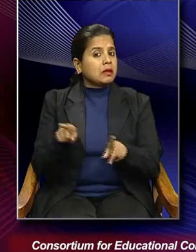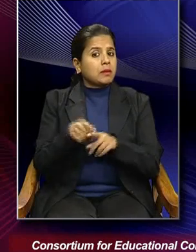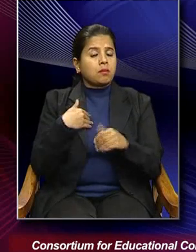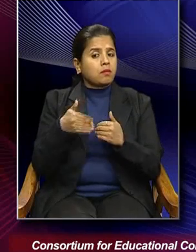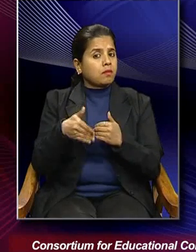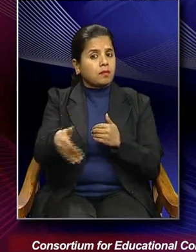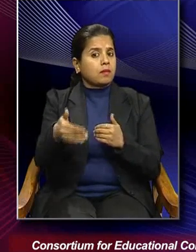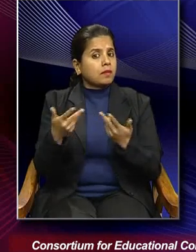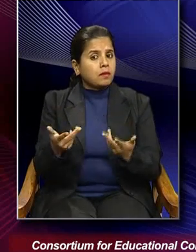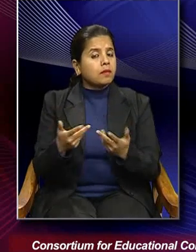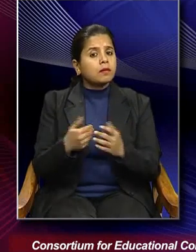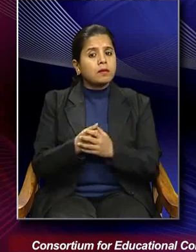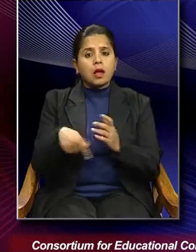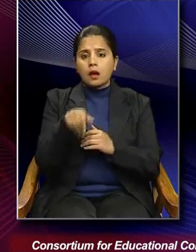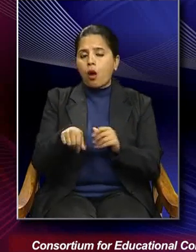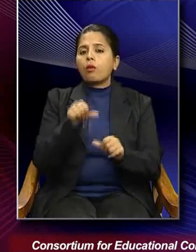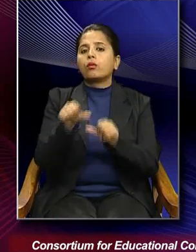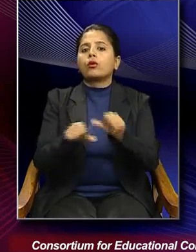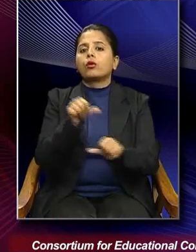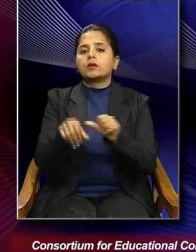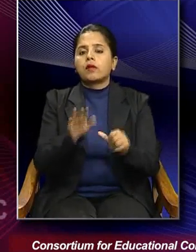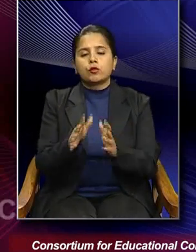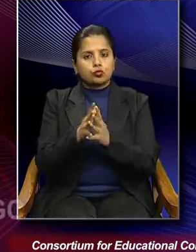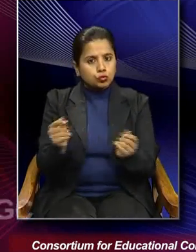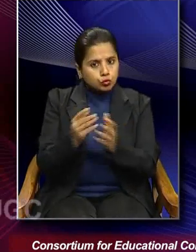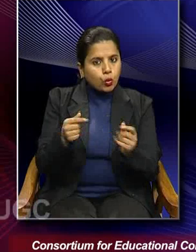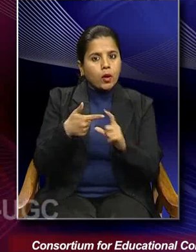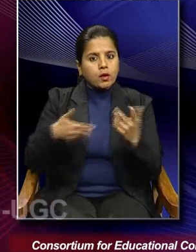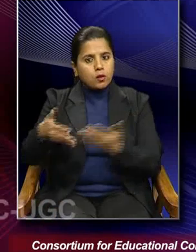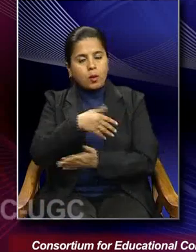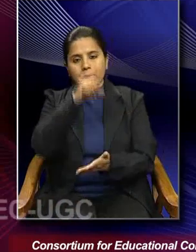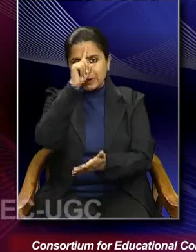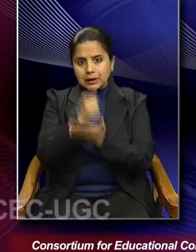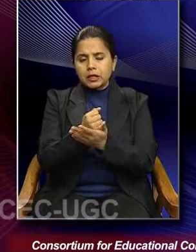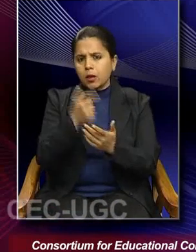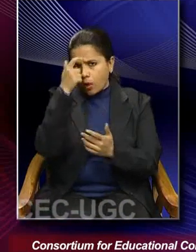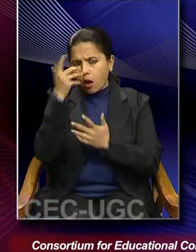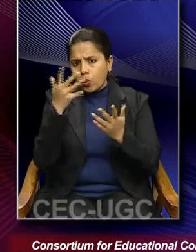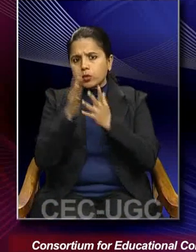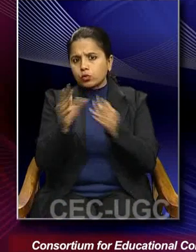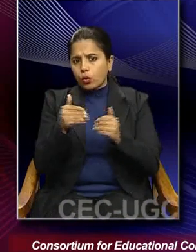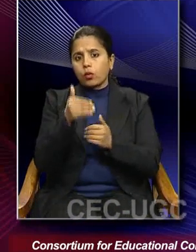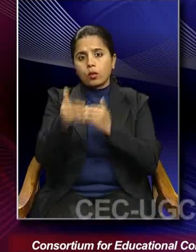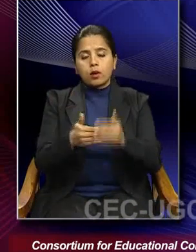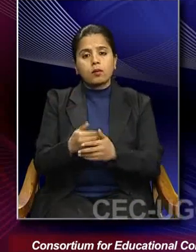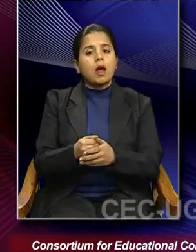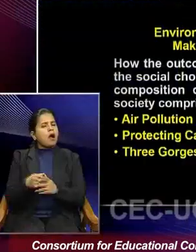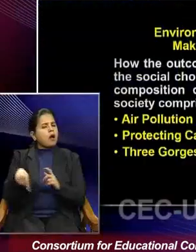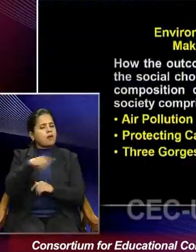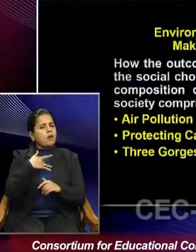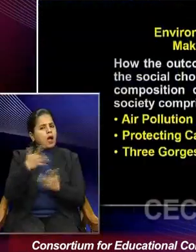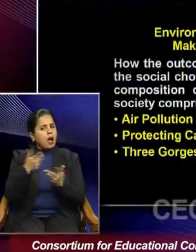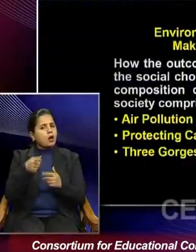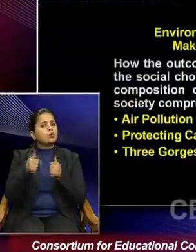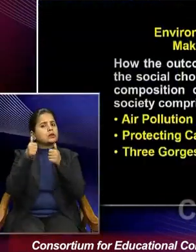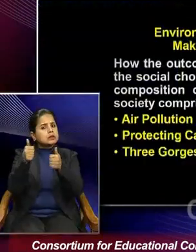are on the process of solving the environmental decision making problems. How the